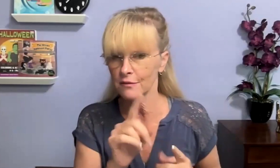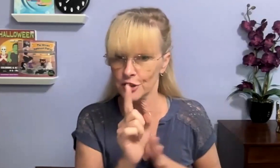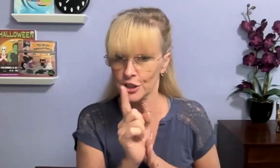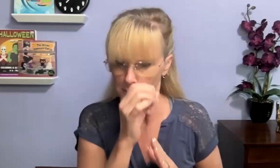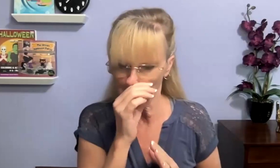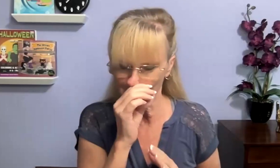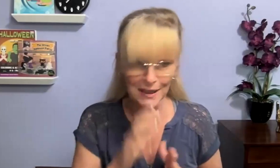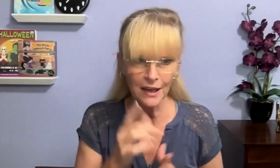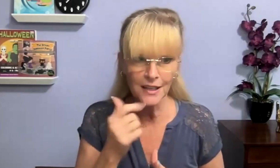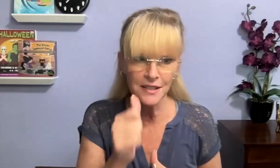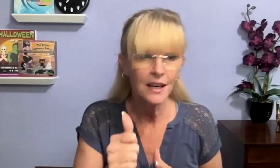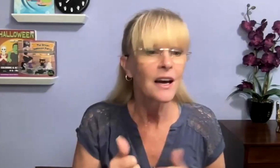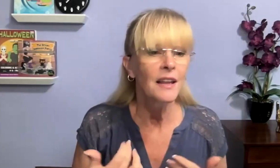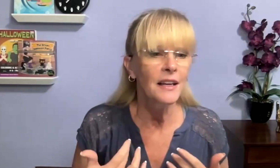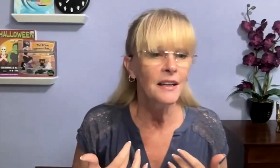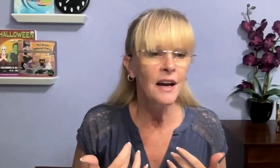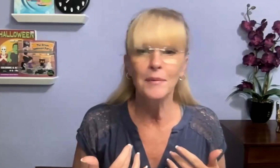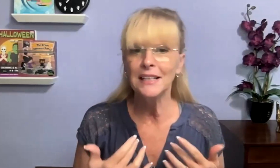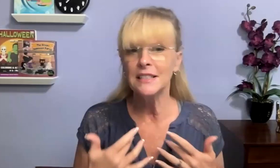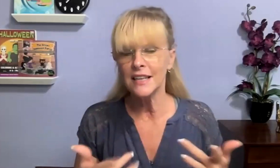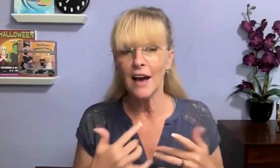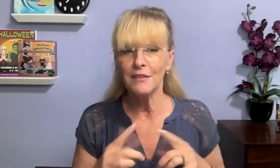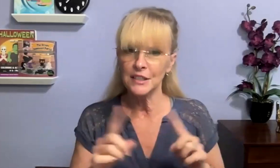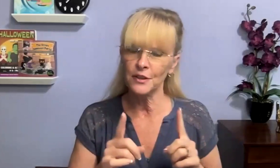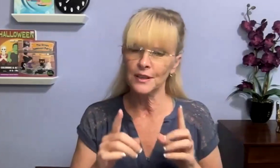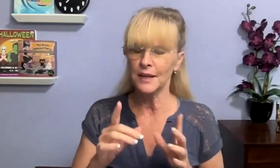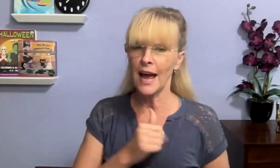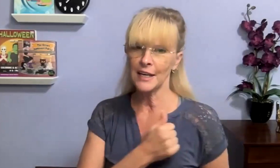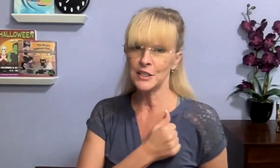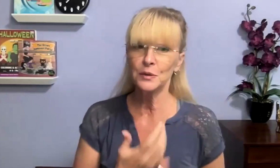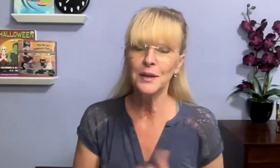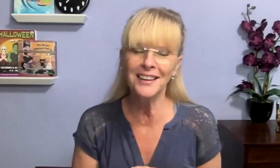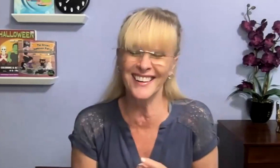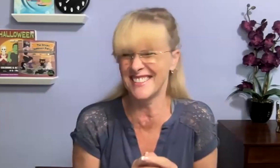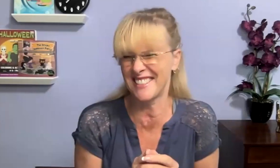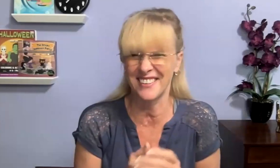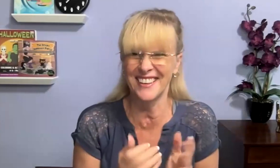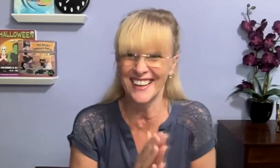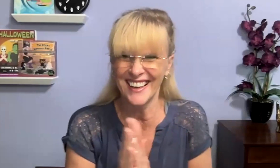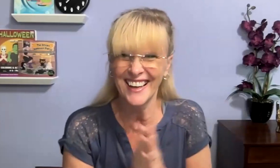them for just a moment because they tend to have a different attitude. So